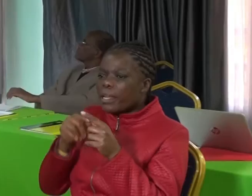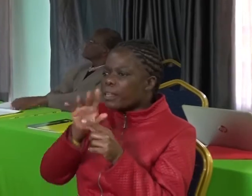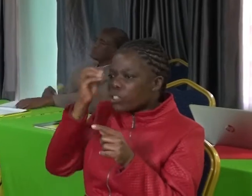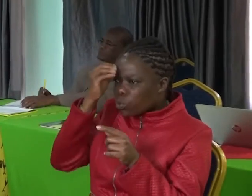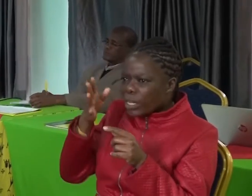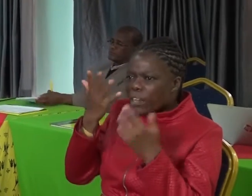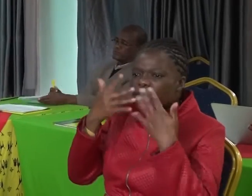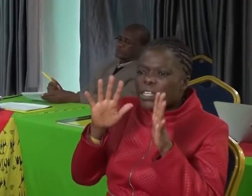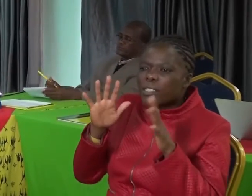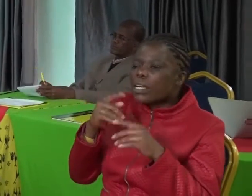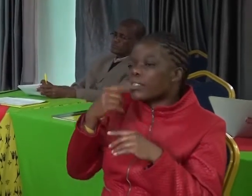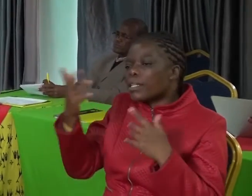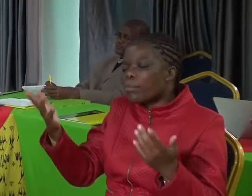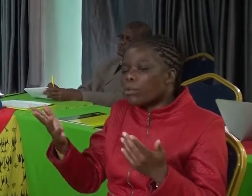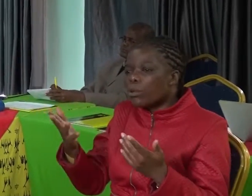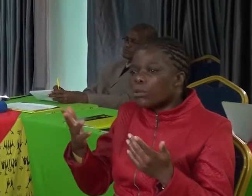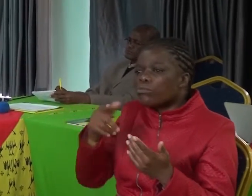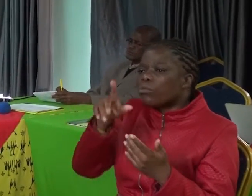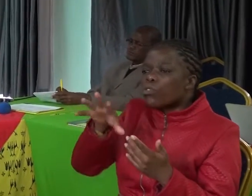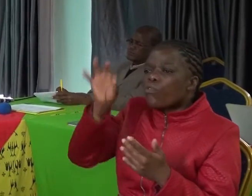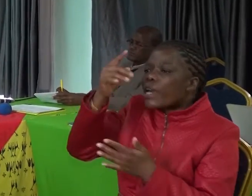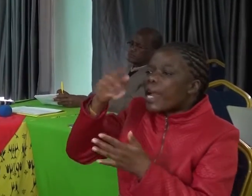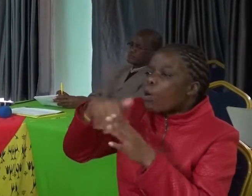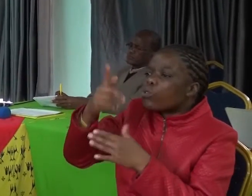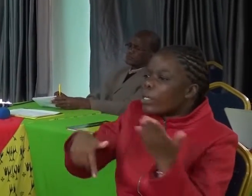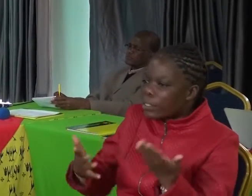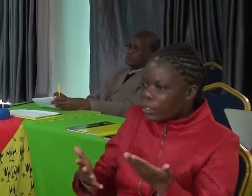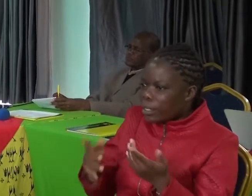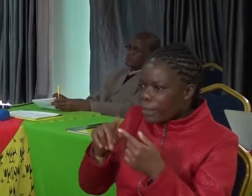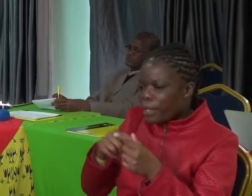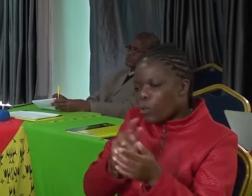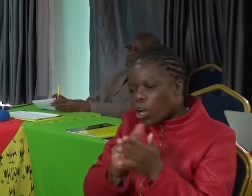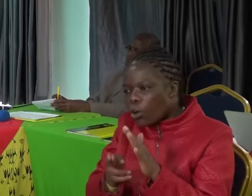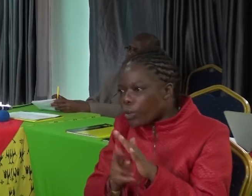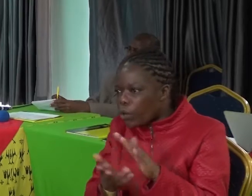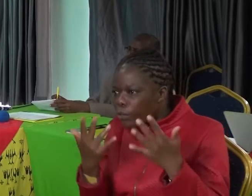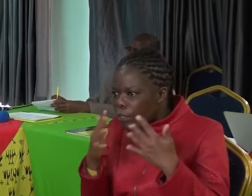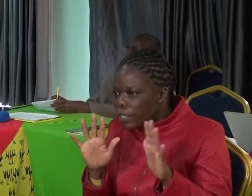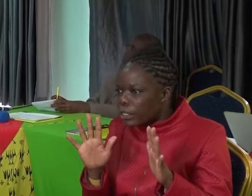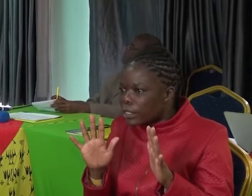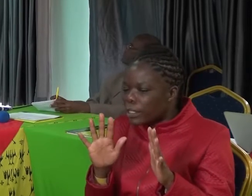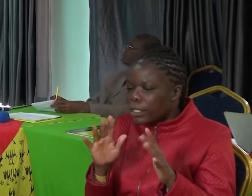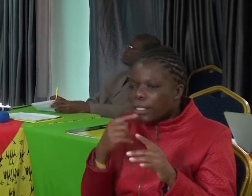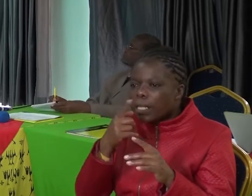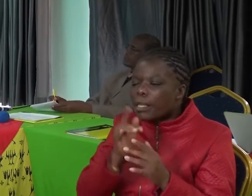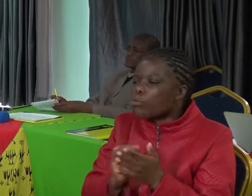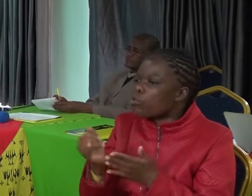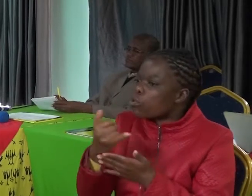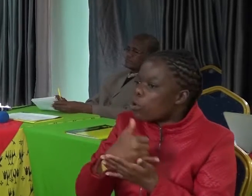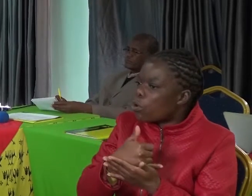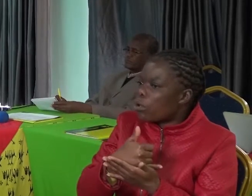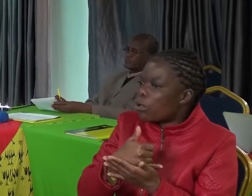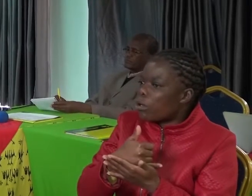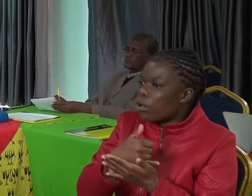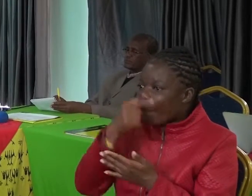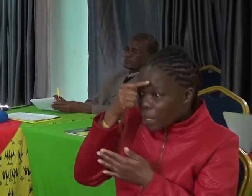I say, so what were your findings? Then we record, and then I tell them, now draw the diagram, because Nick